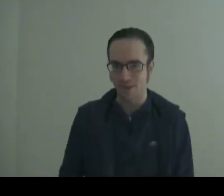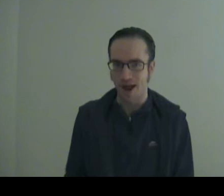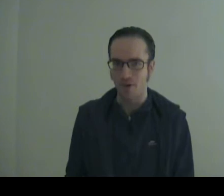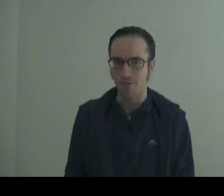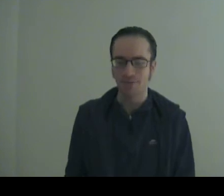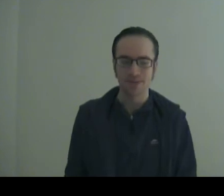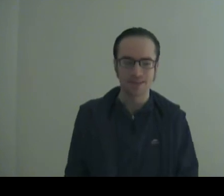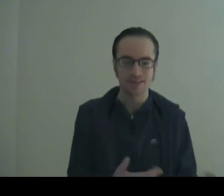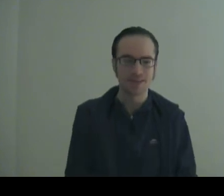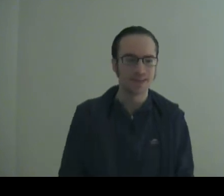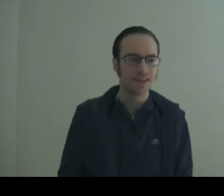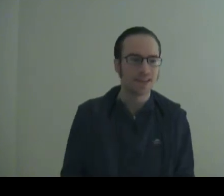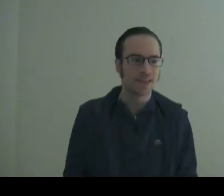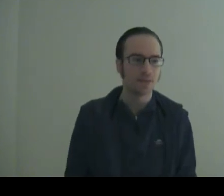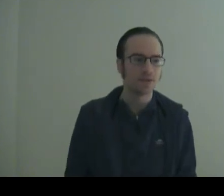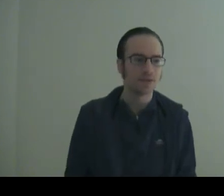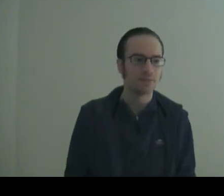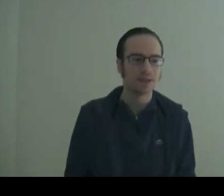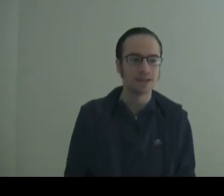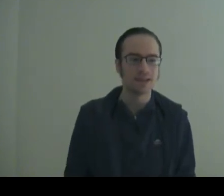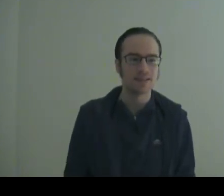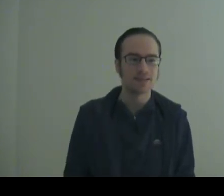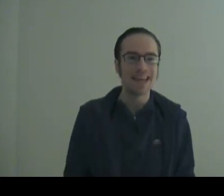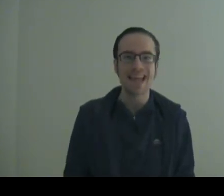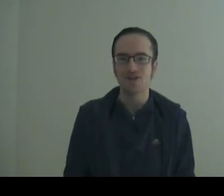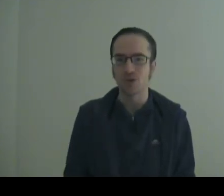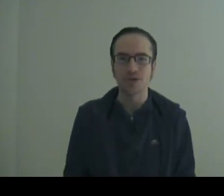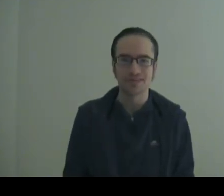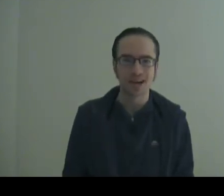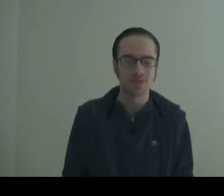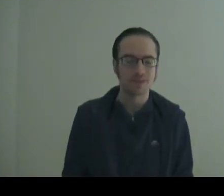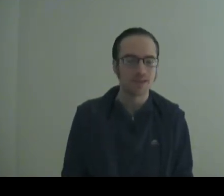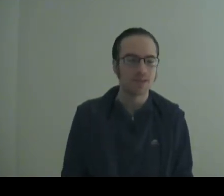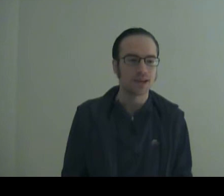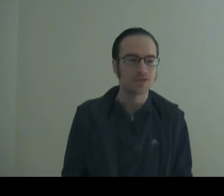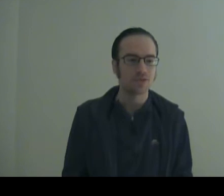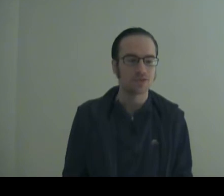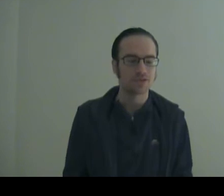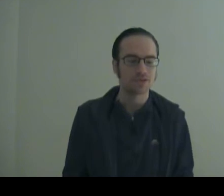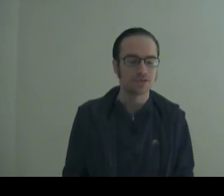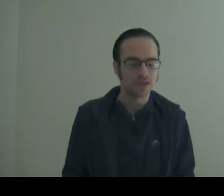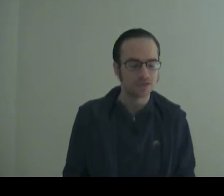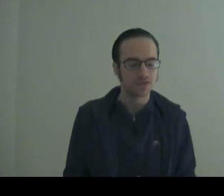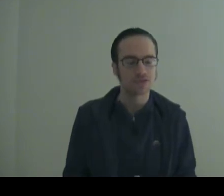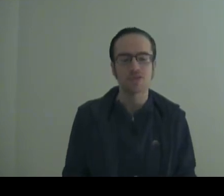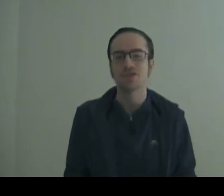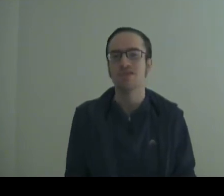somehow. That would be the nature side of the nature versus nurture